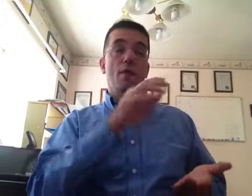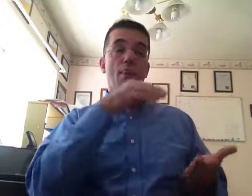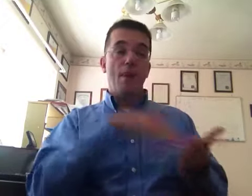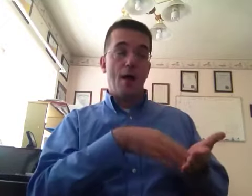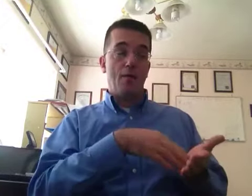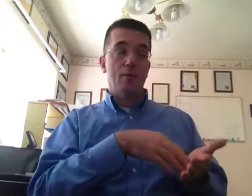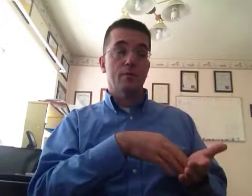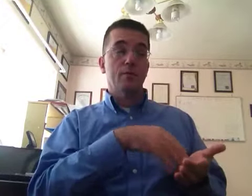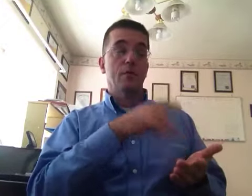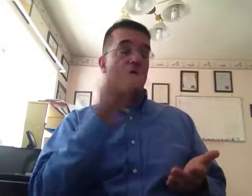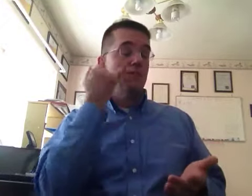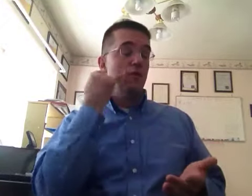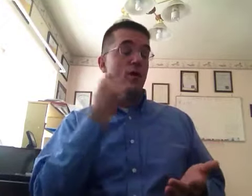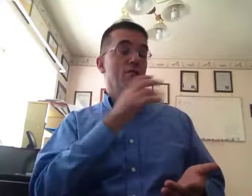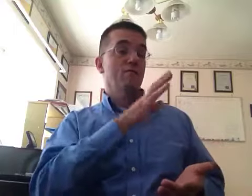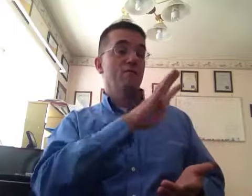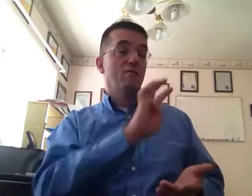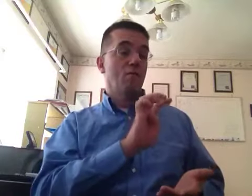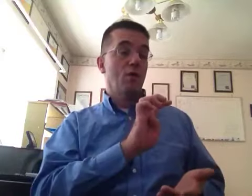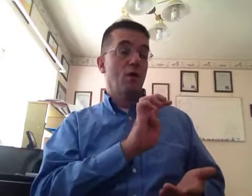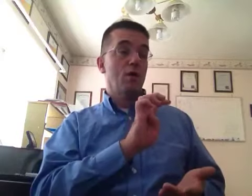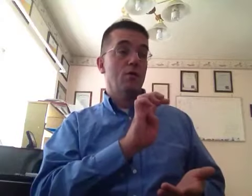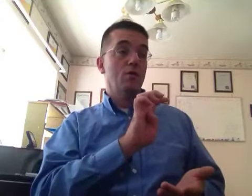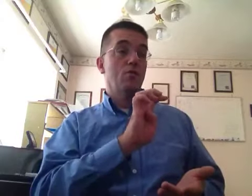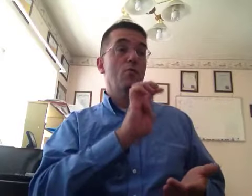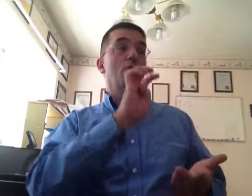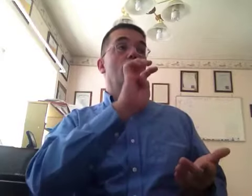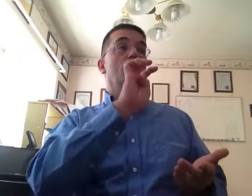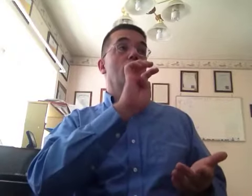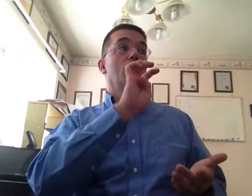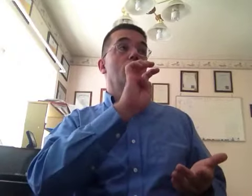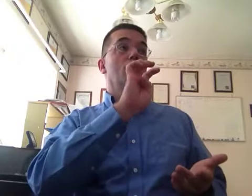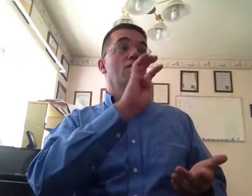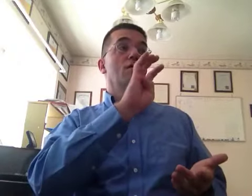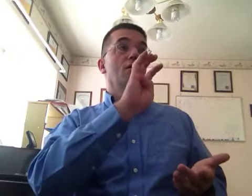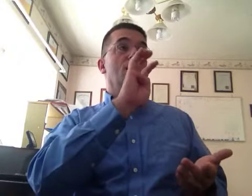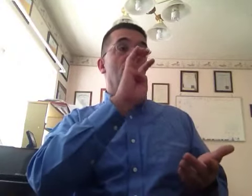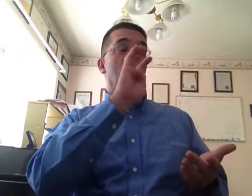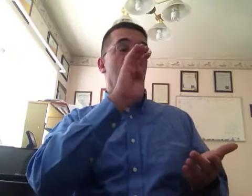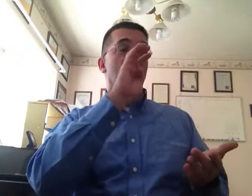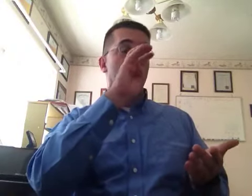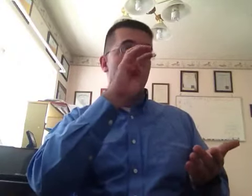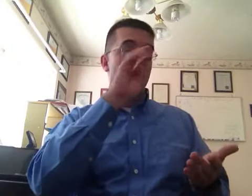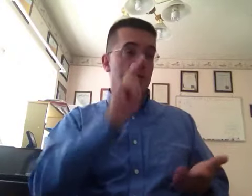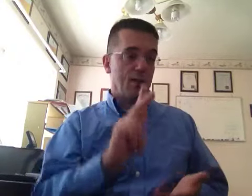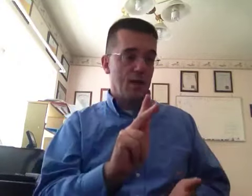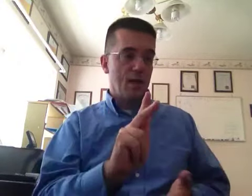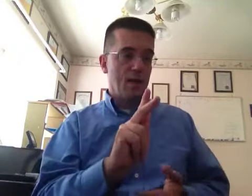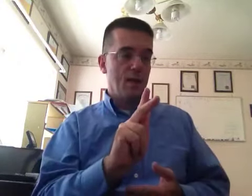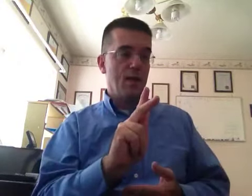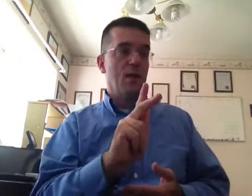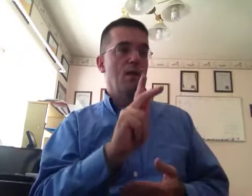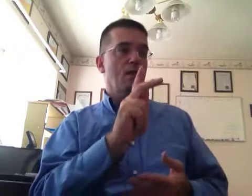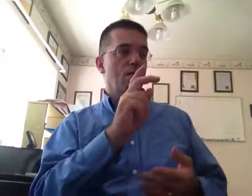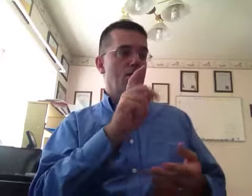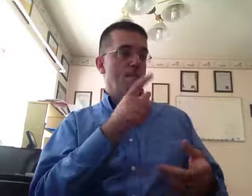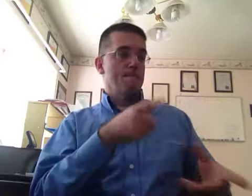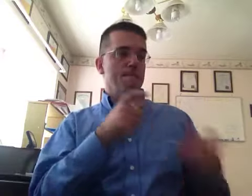you had $400K, you know. Because I don't think you're going to get the fastest way to get to $1 million and, you know, a bunch of cash laying around or a bunch of